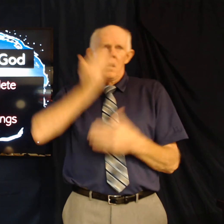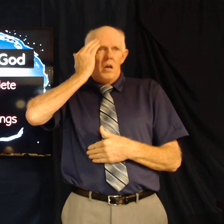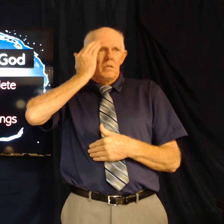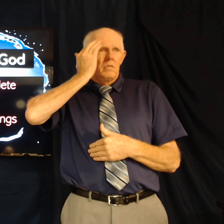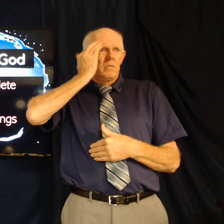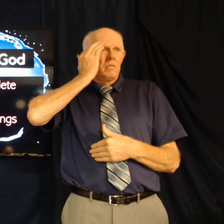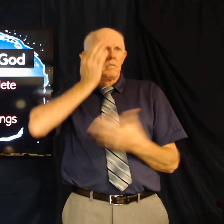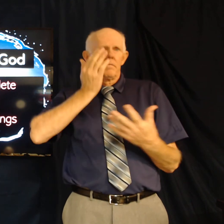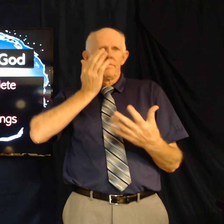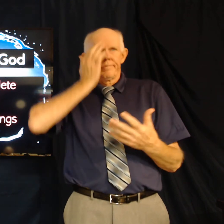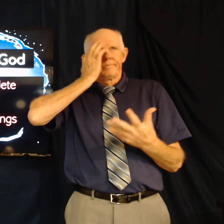All knowing.